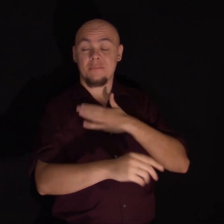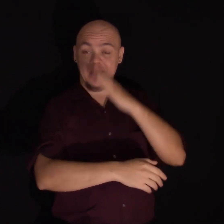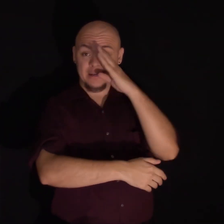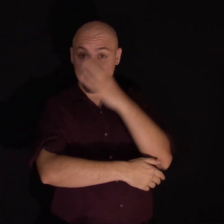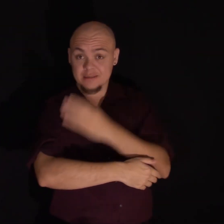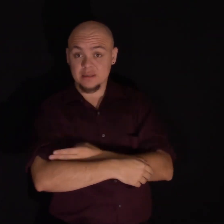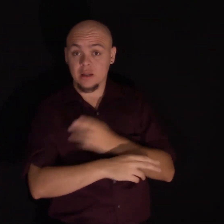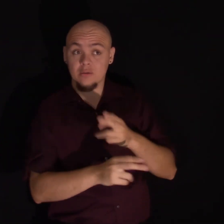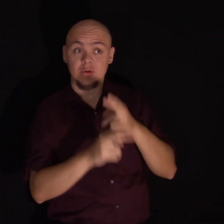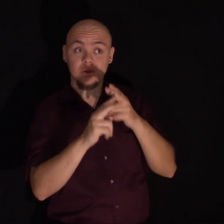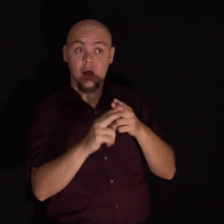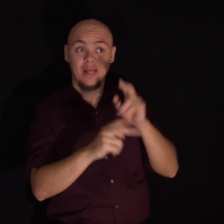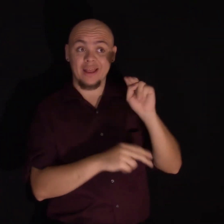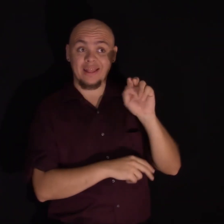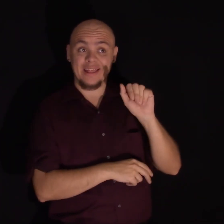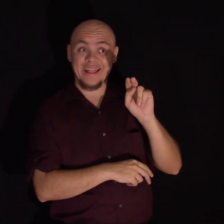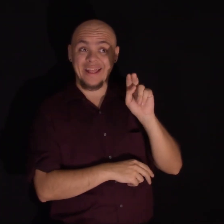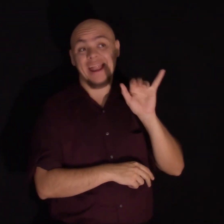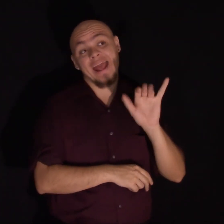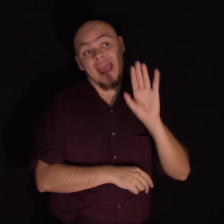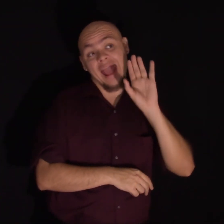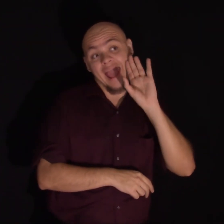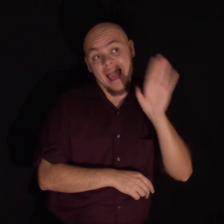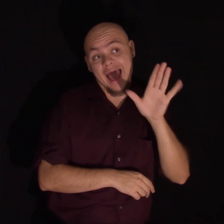the nanny mom yet?